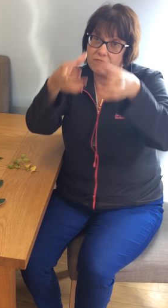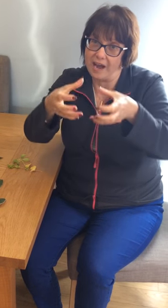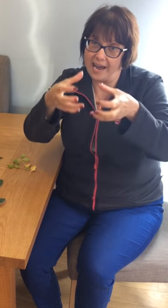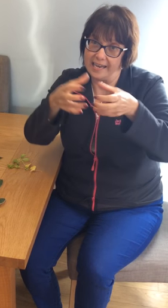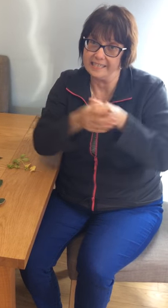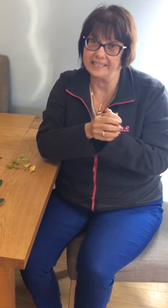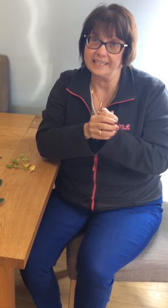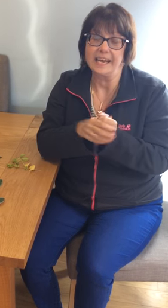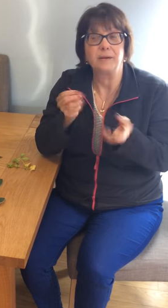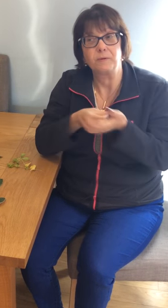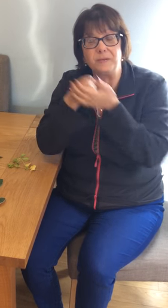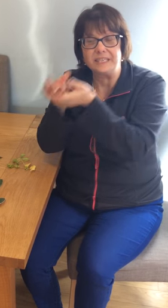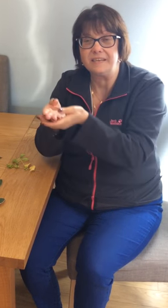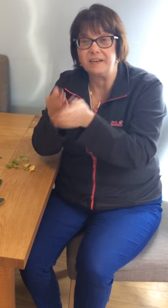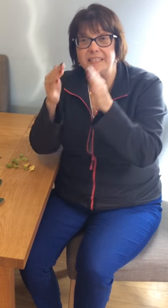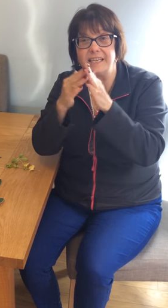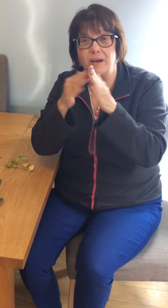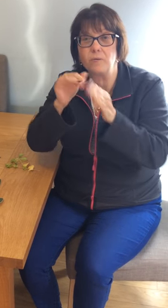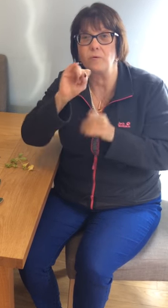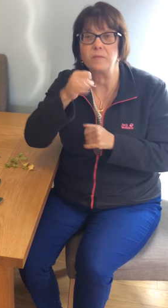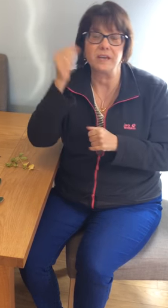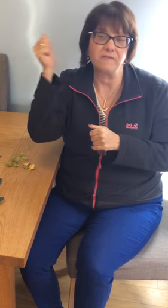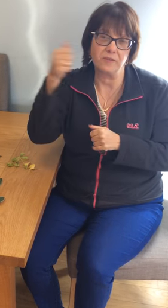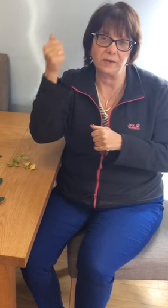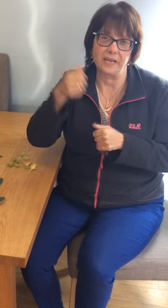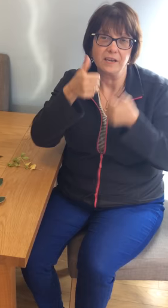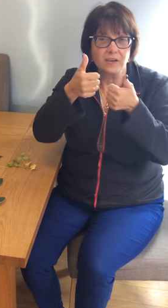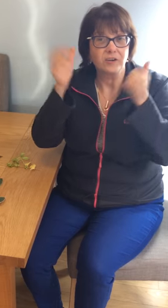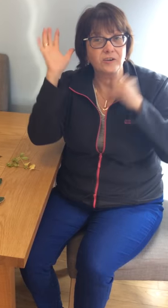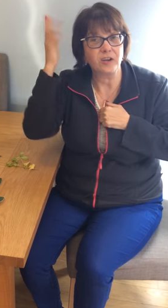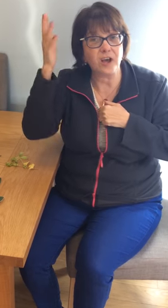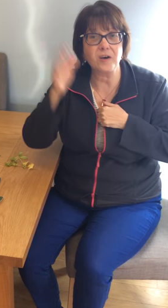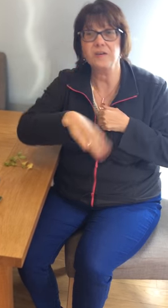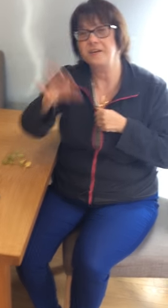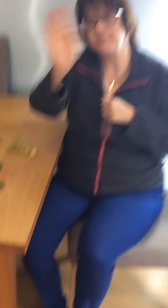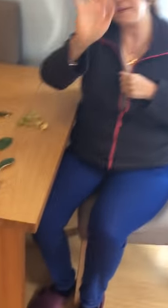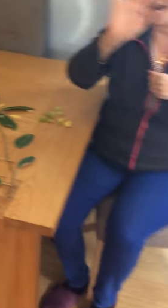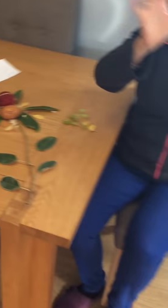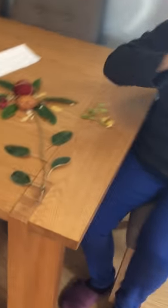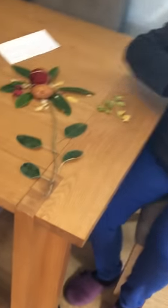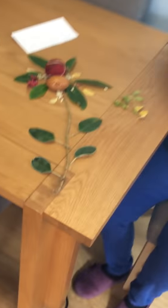prize. And it will be delivered to your home if you win. Good luck. Bye.